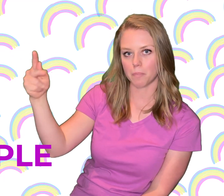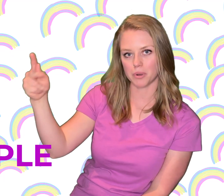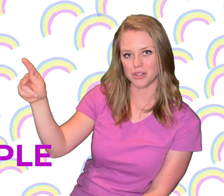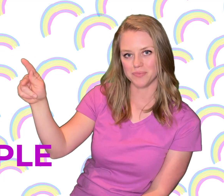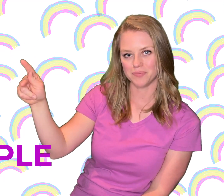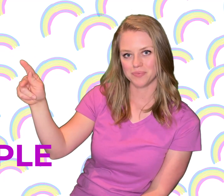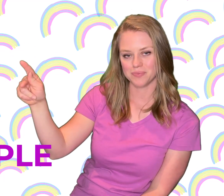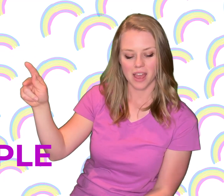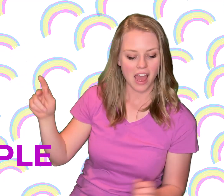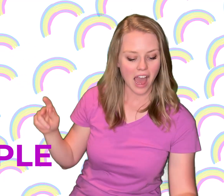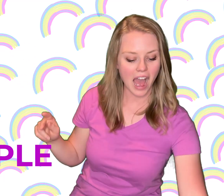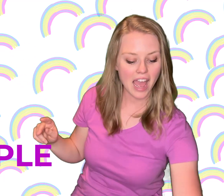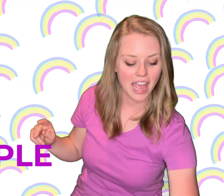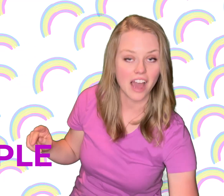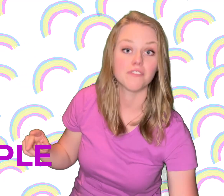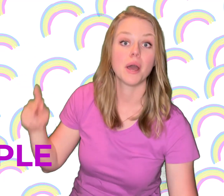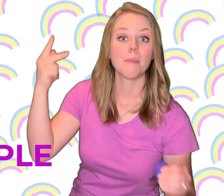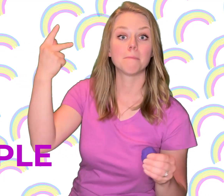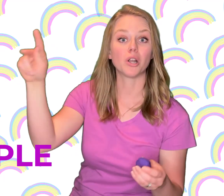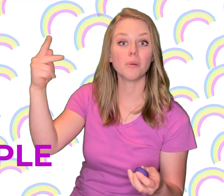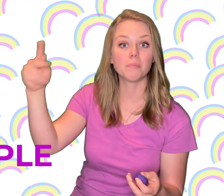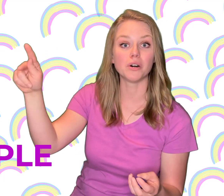Purple. I have purple